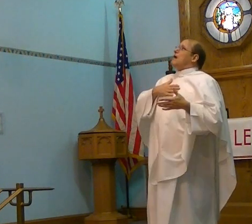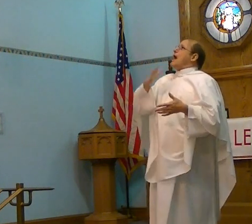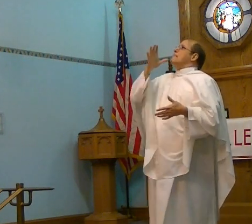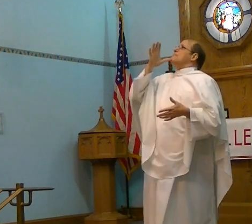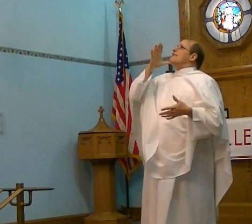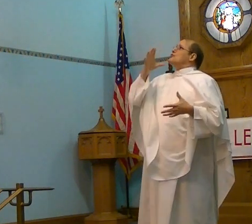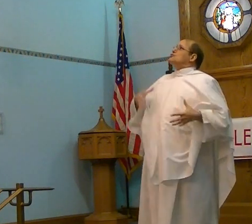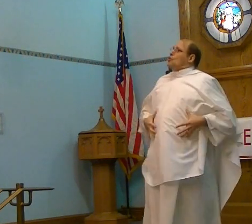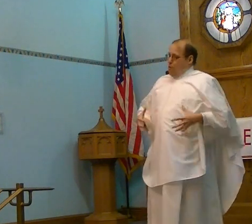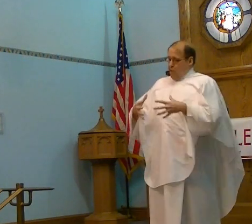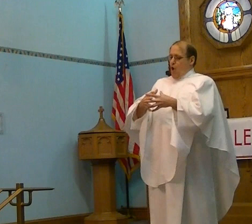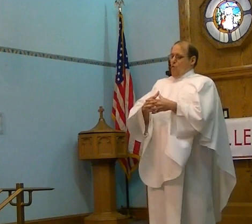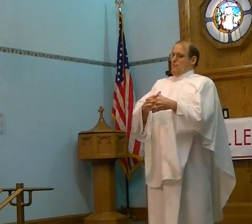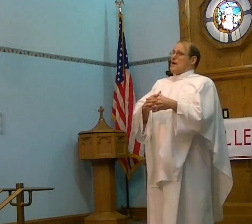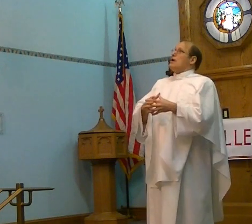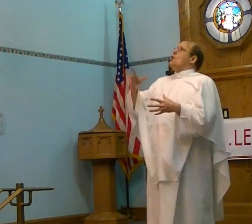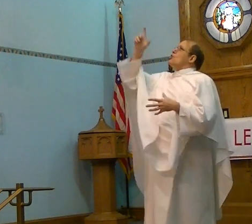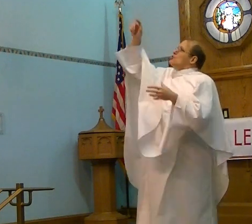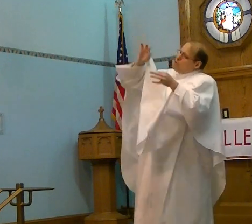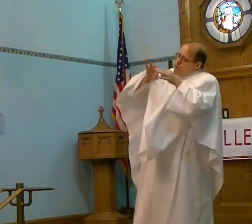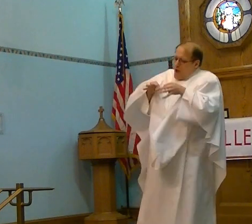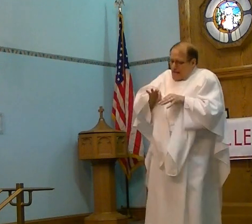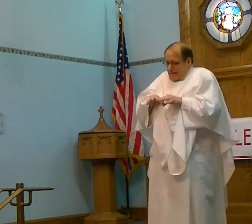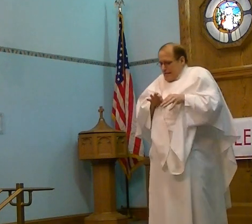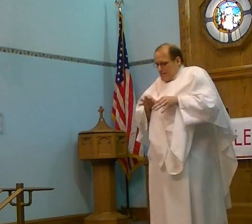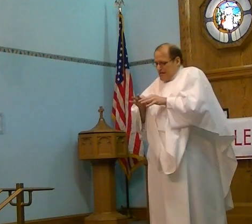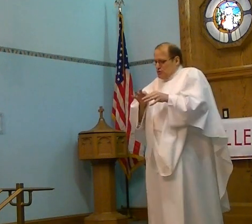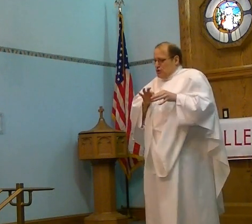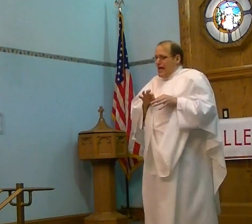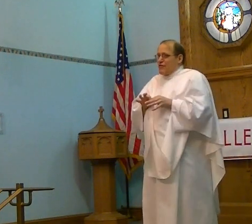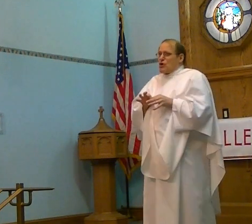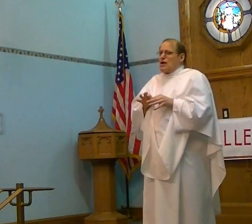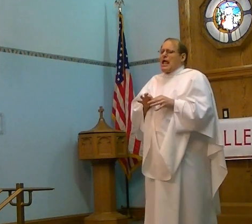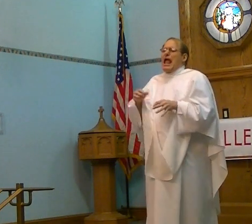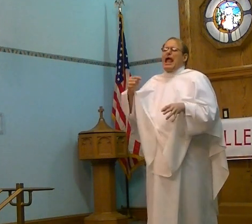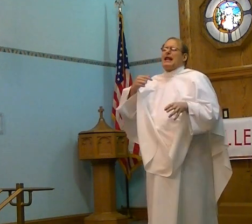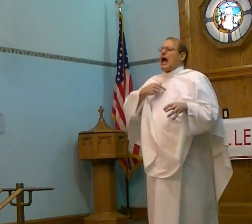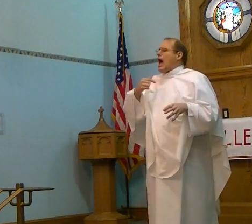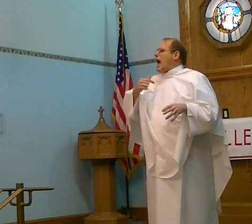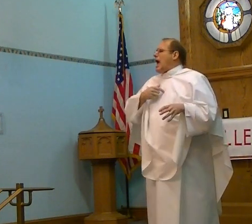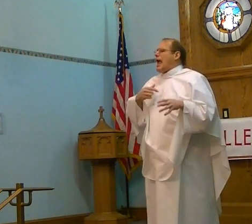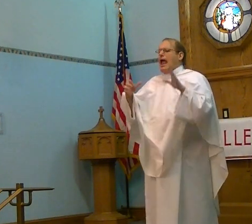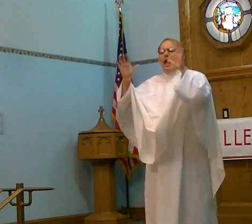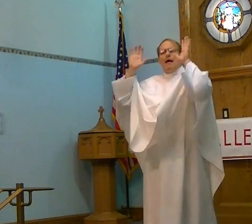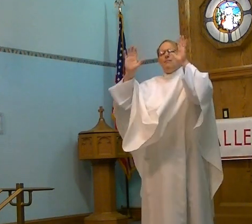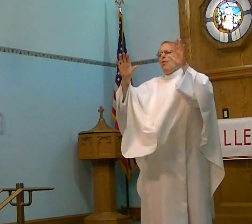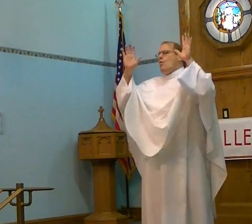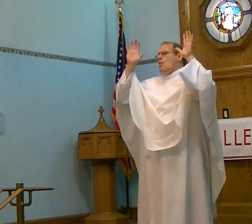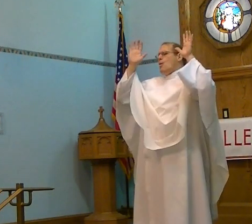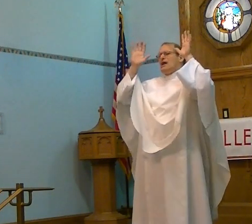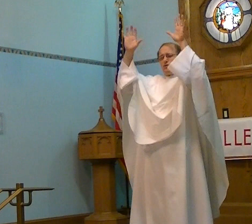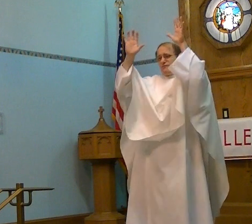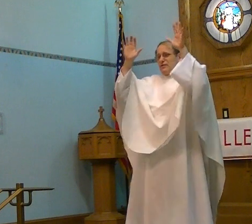my mother's womb, you knit me together, and I am wonderfully